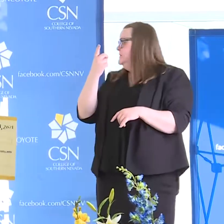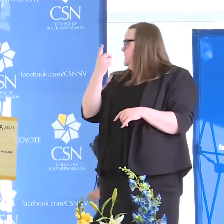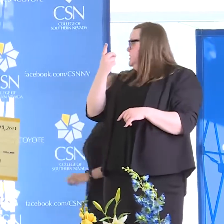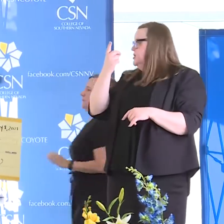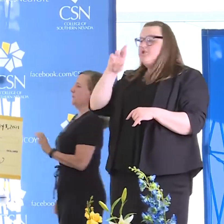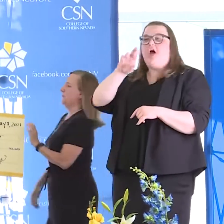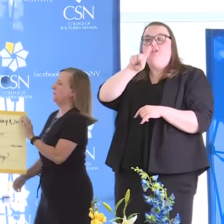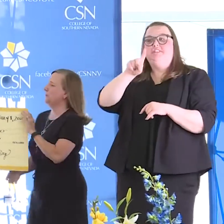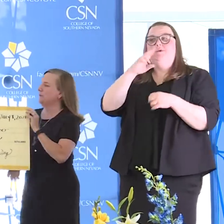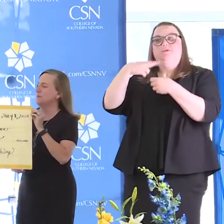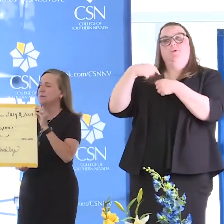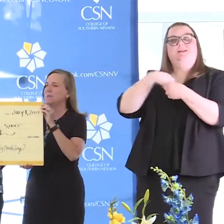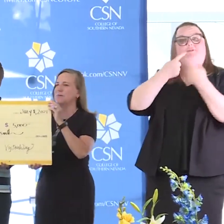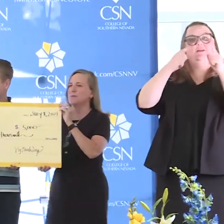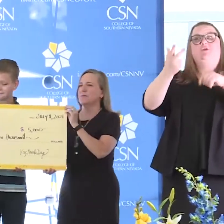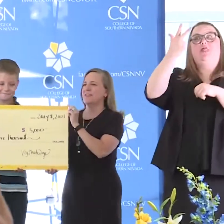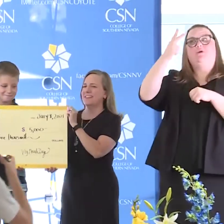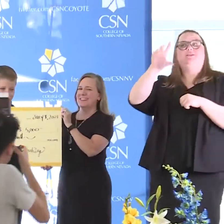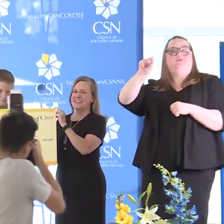$20,000 scholarship winners.